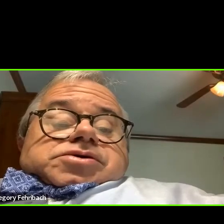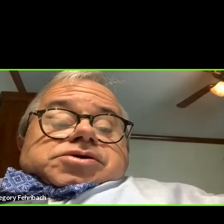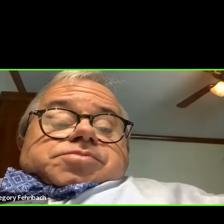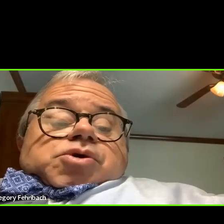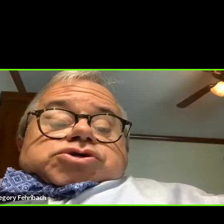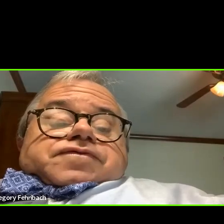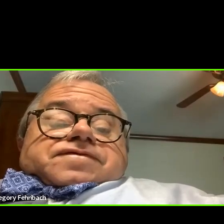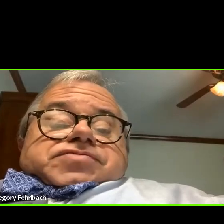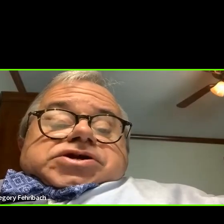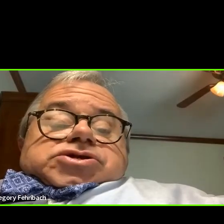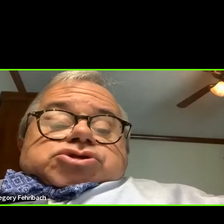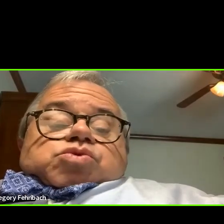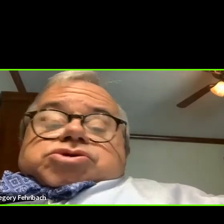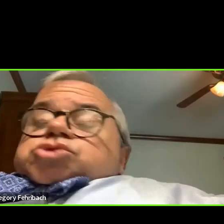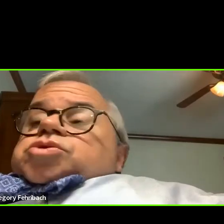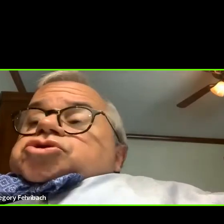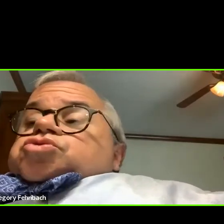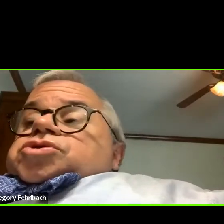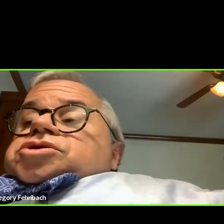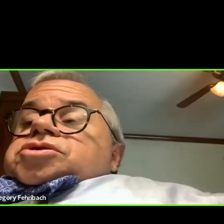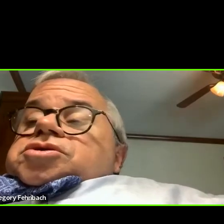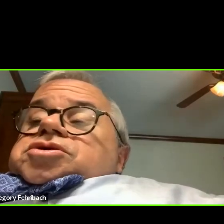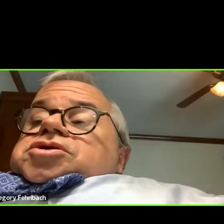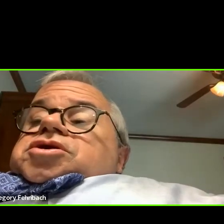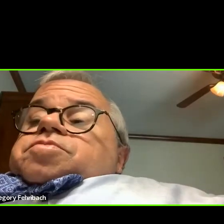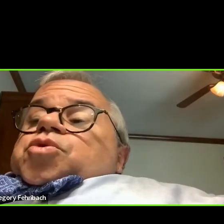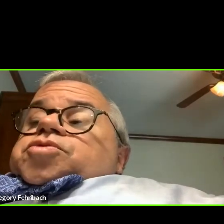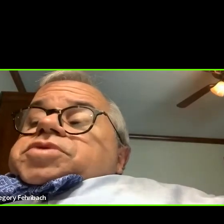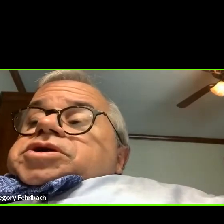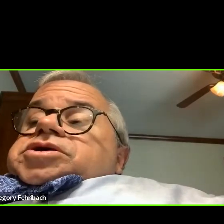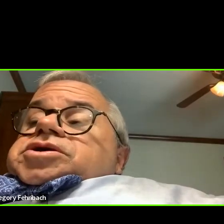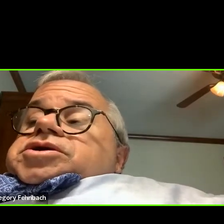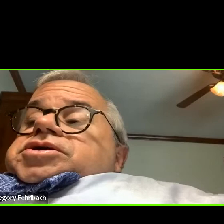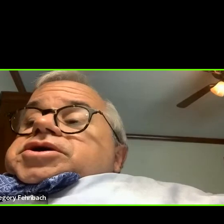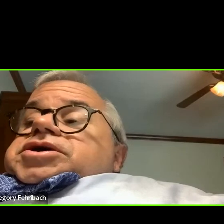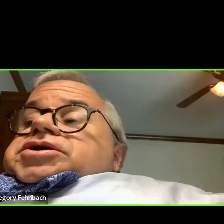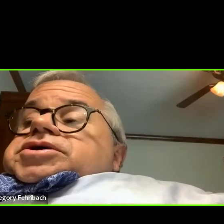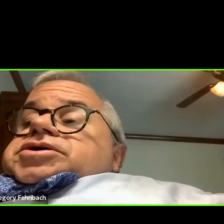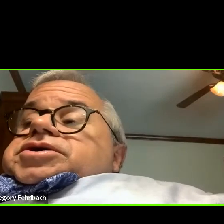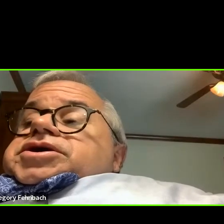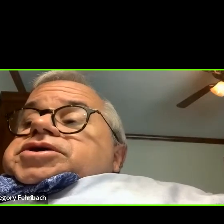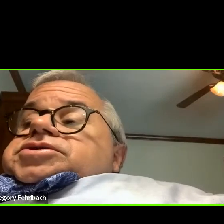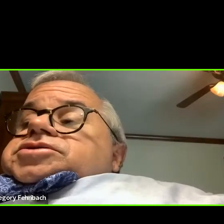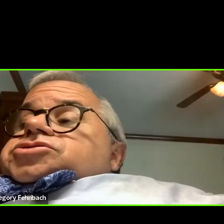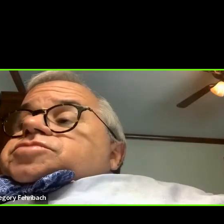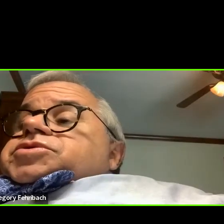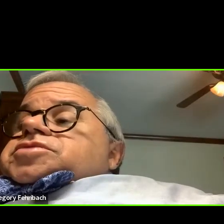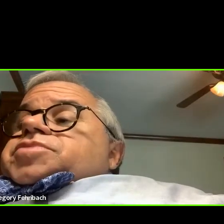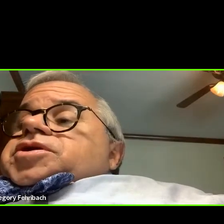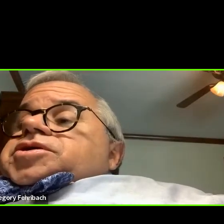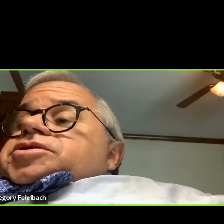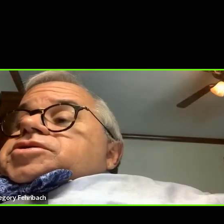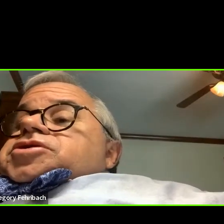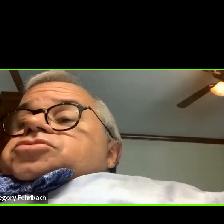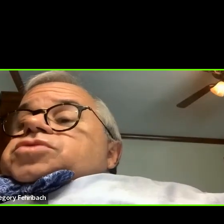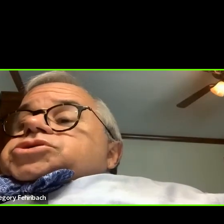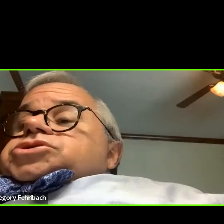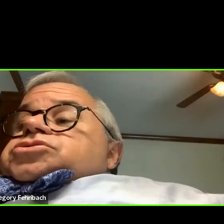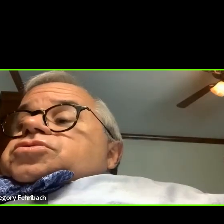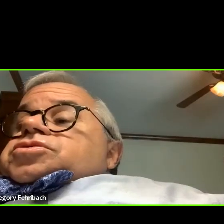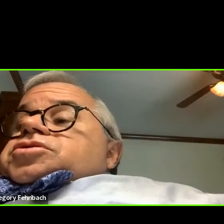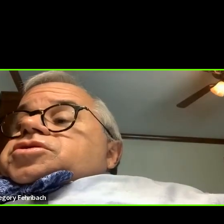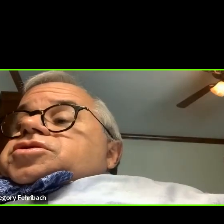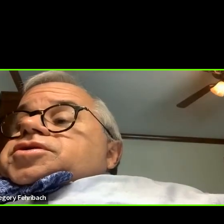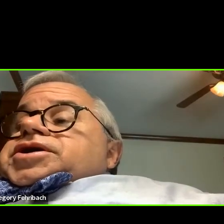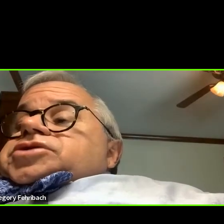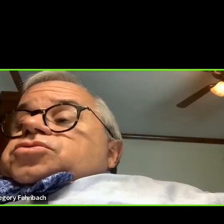the March 15th, 2023 board meeting. And this can be done by either raising